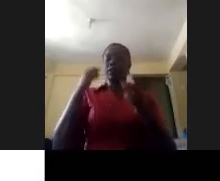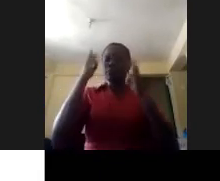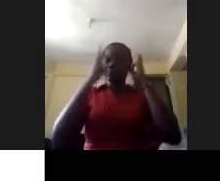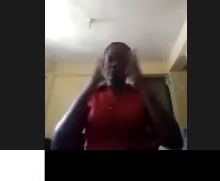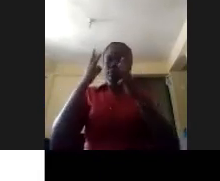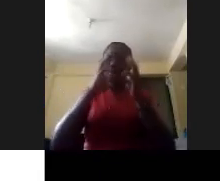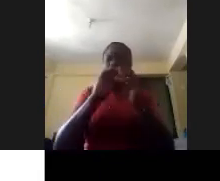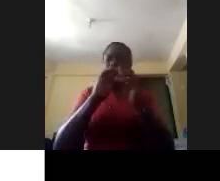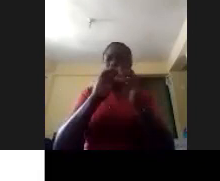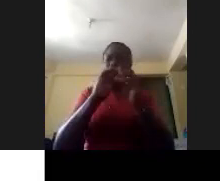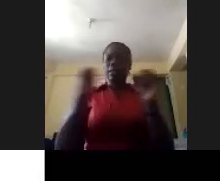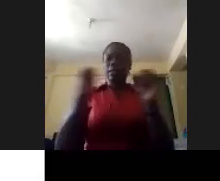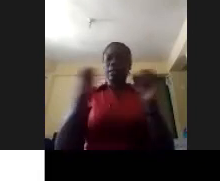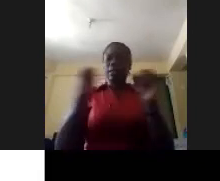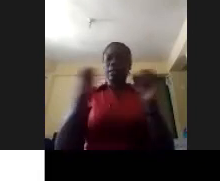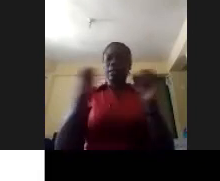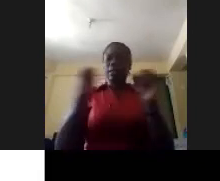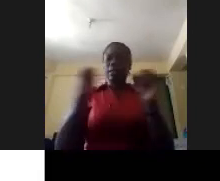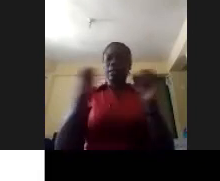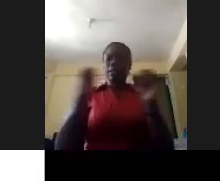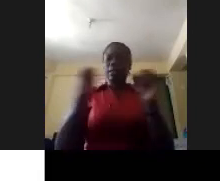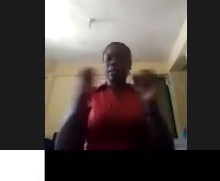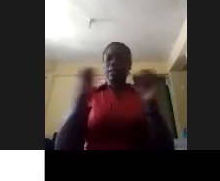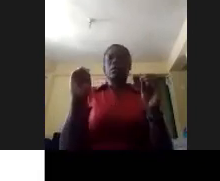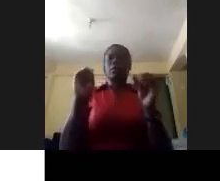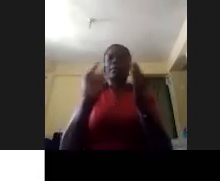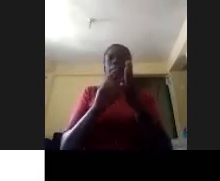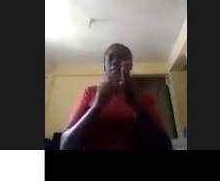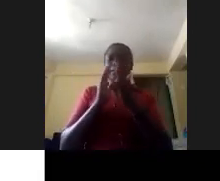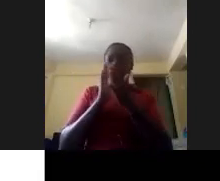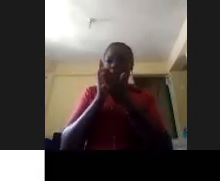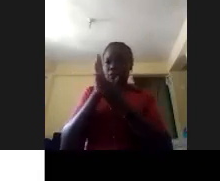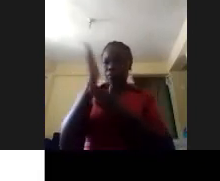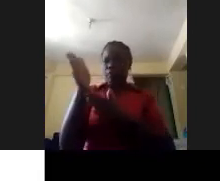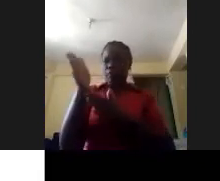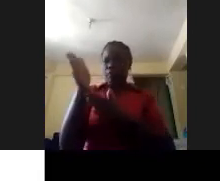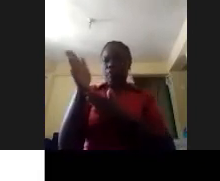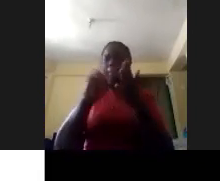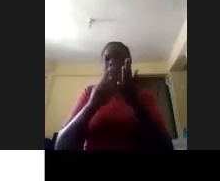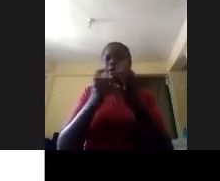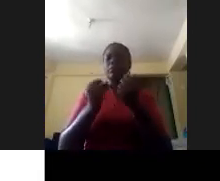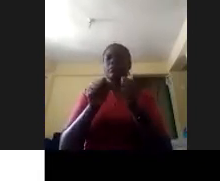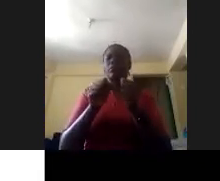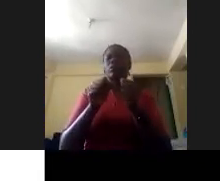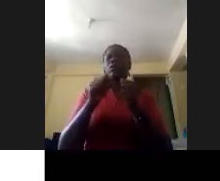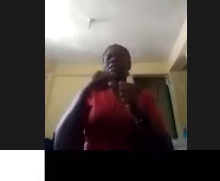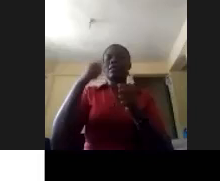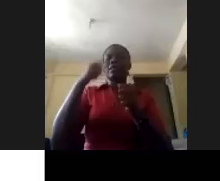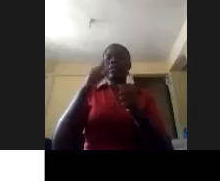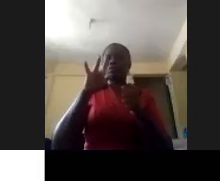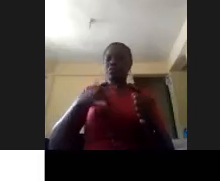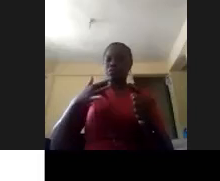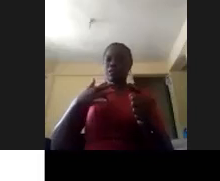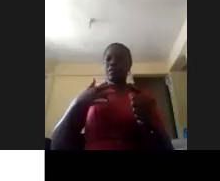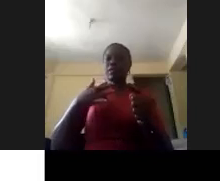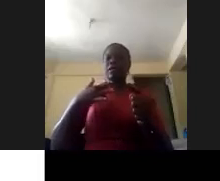not okay. But then the line is it's persistent, it's pervasive. You feel anxious all the